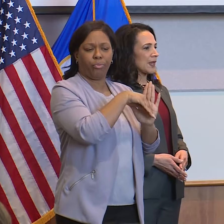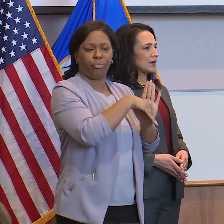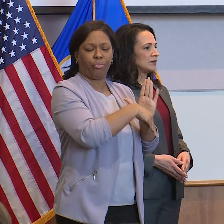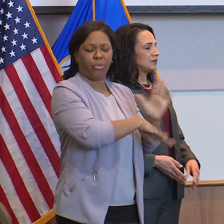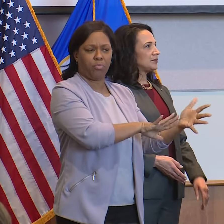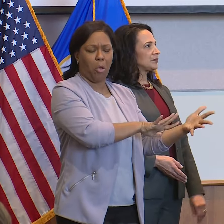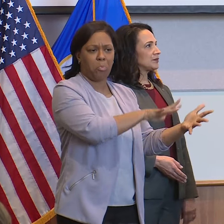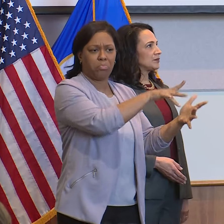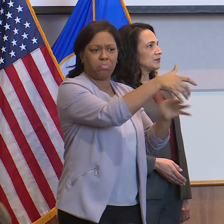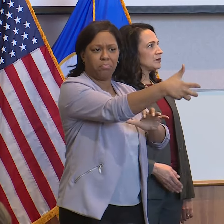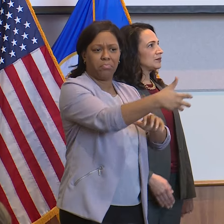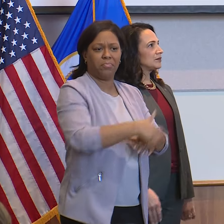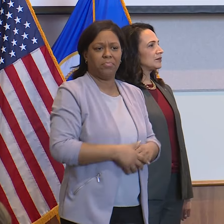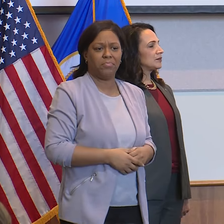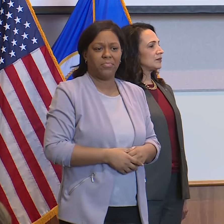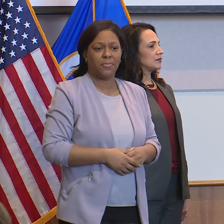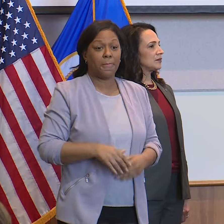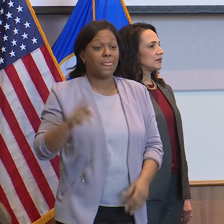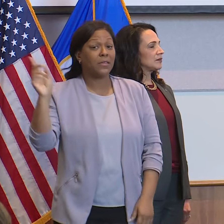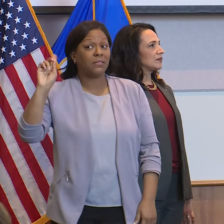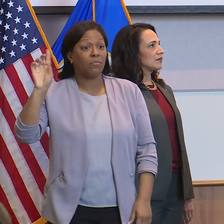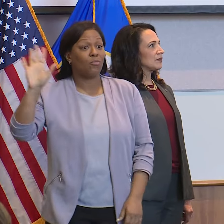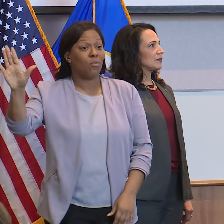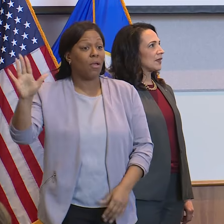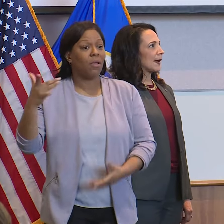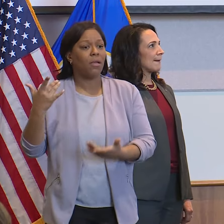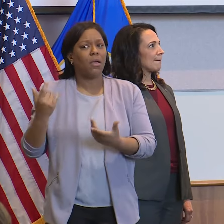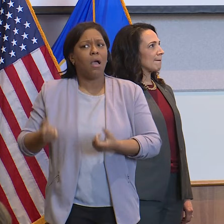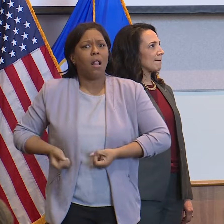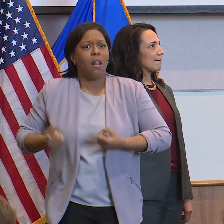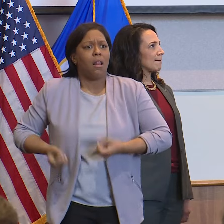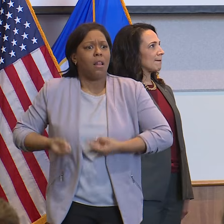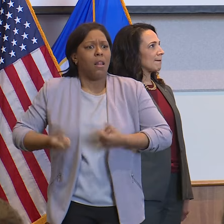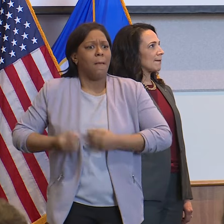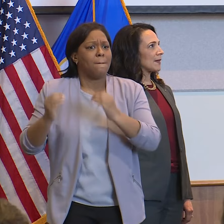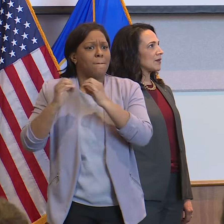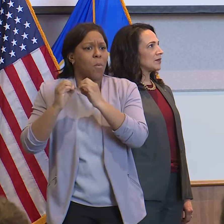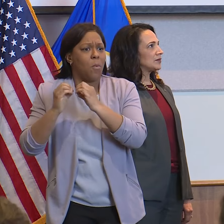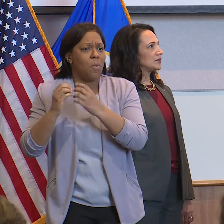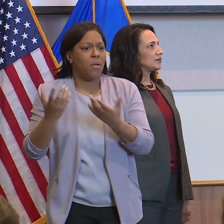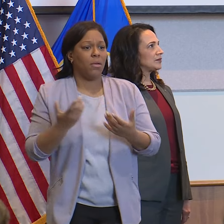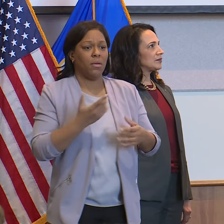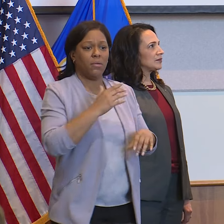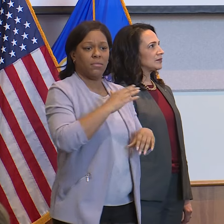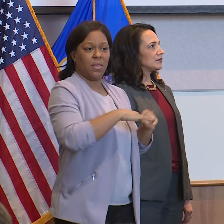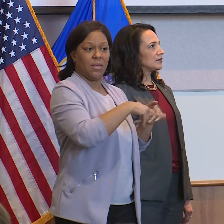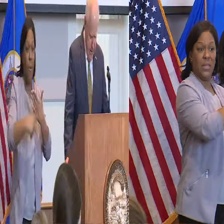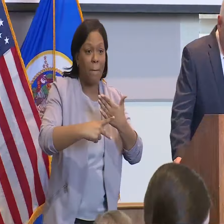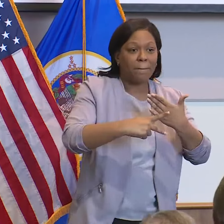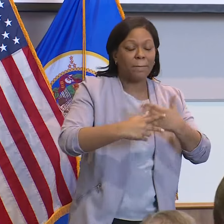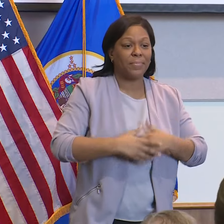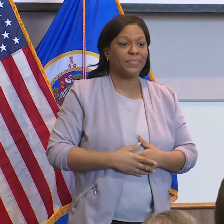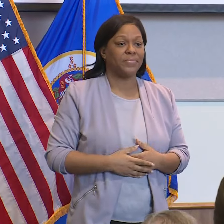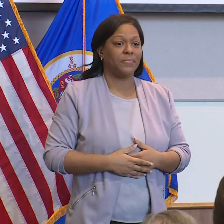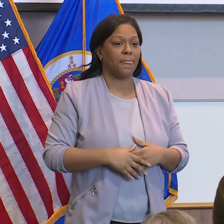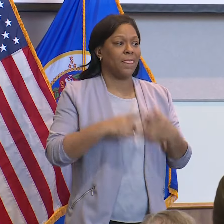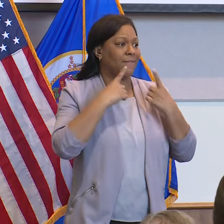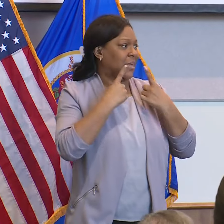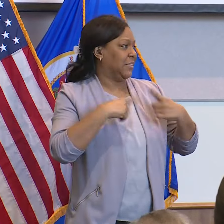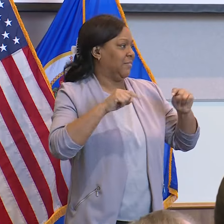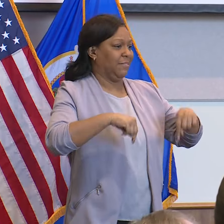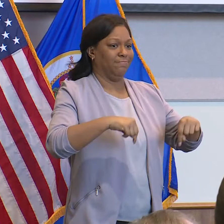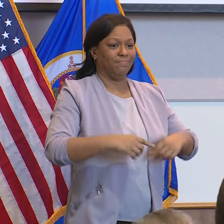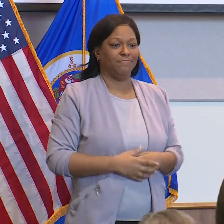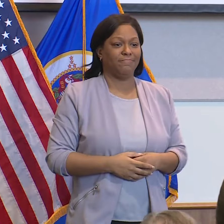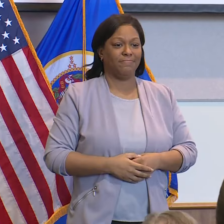continue to entertain more spending this session, while state officials, as we heard today, are urging caution. Forecast doesn't change